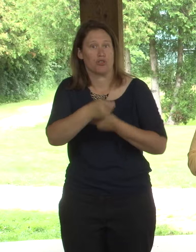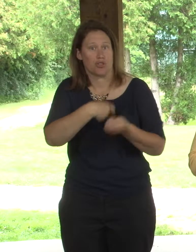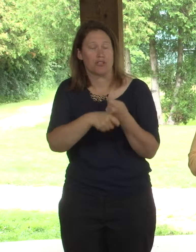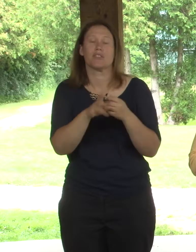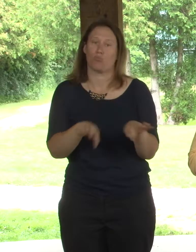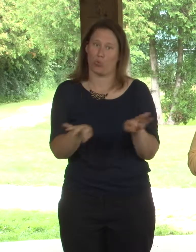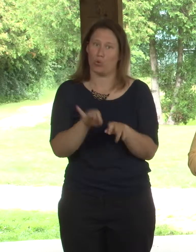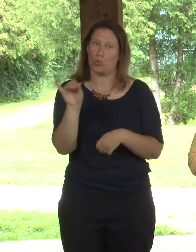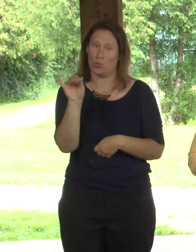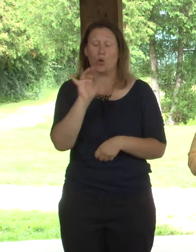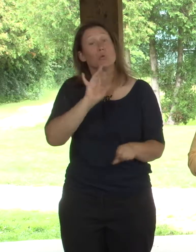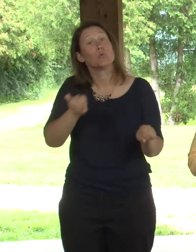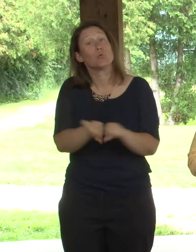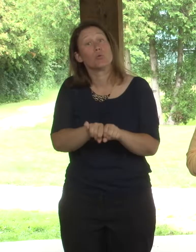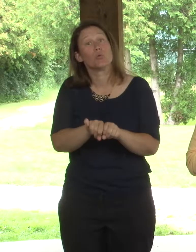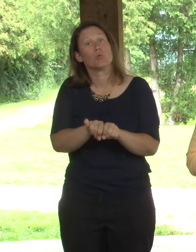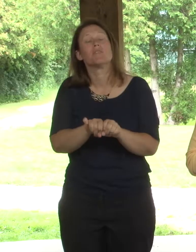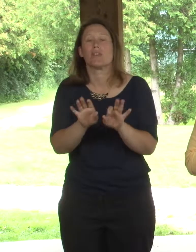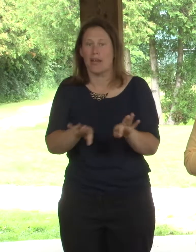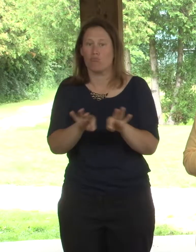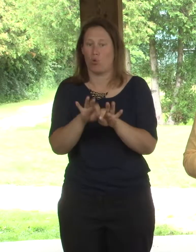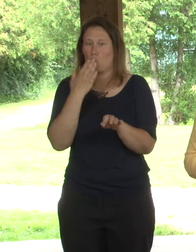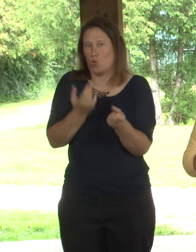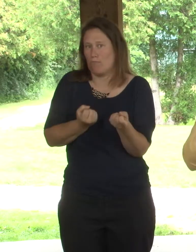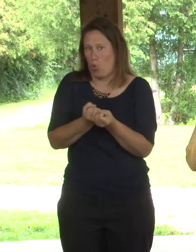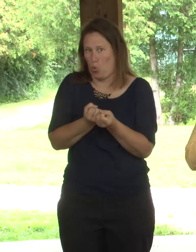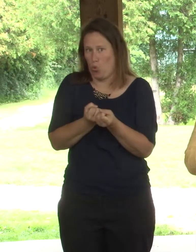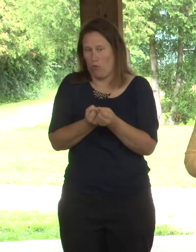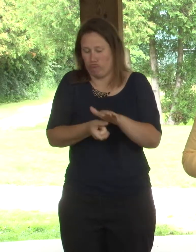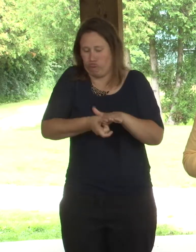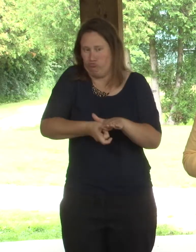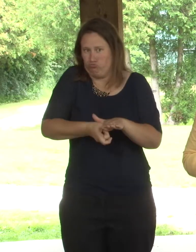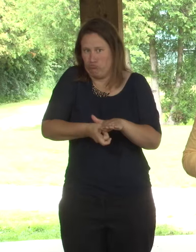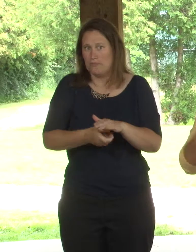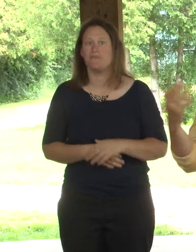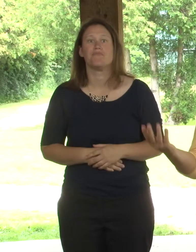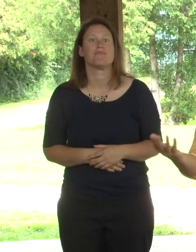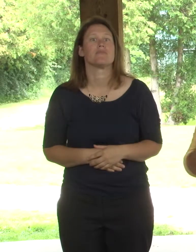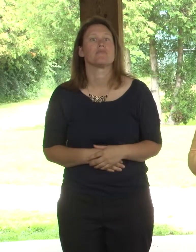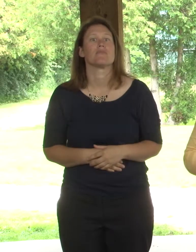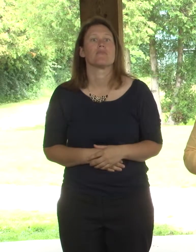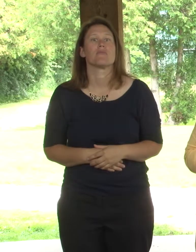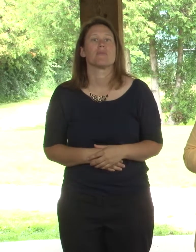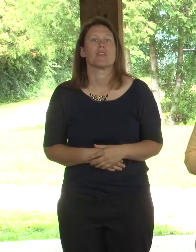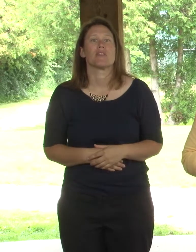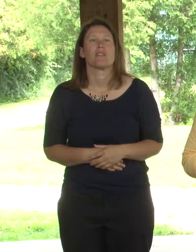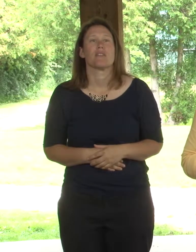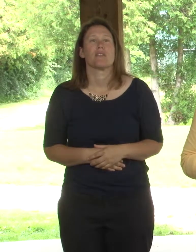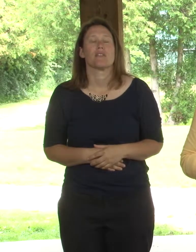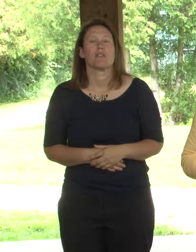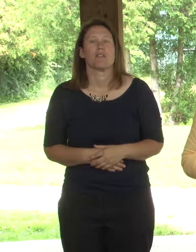shoes, again, are extremely important. And years, previous, a lot of times as we age and we look back